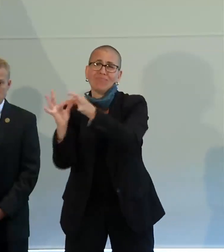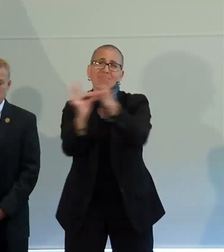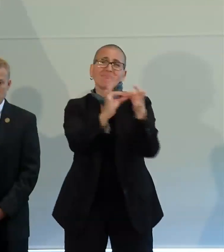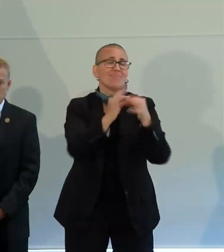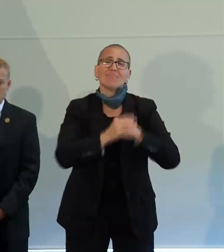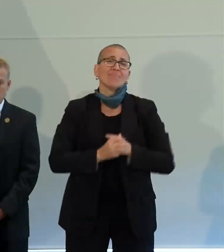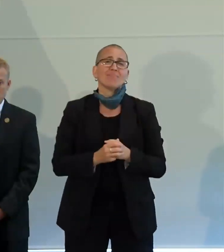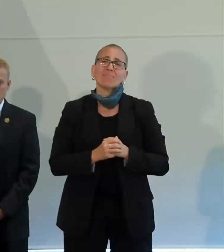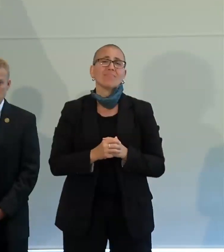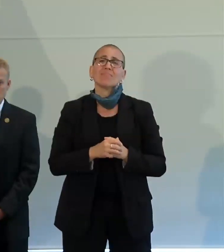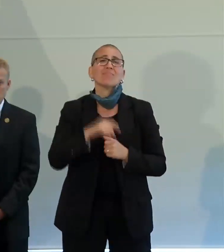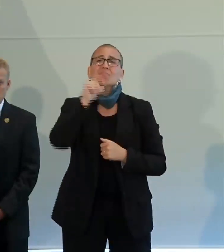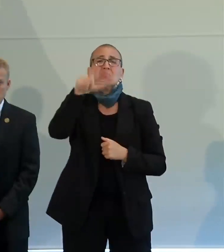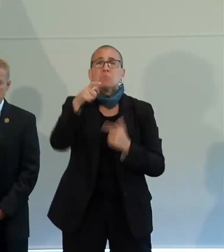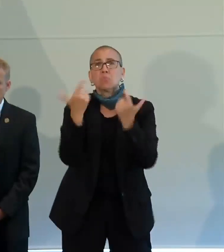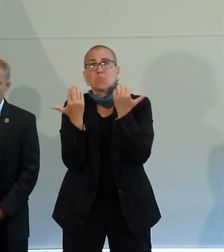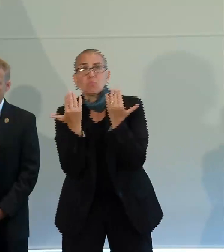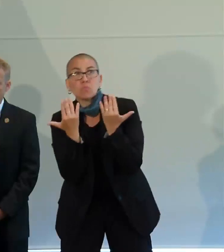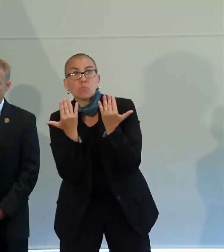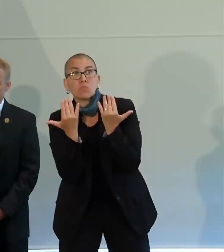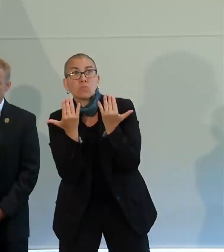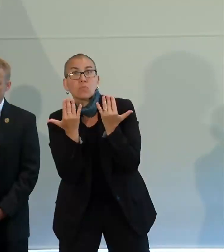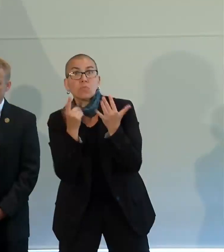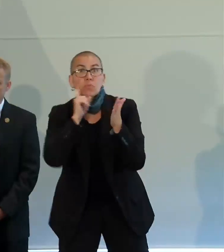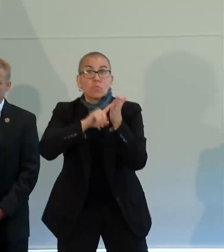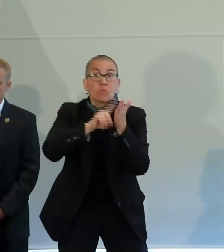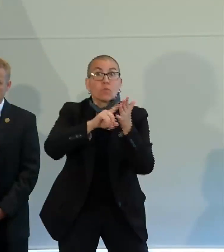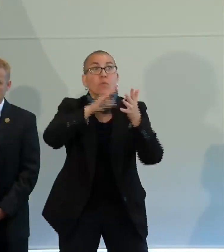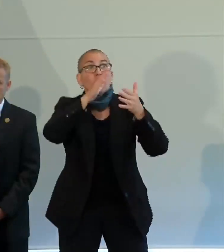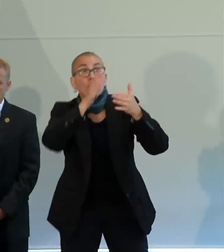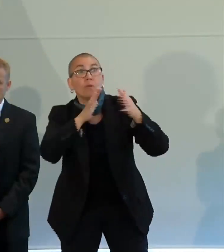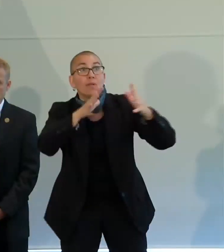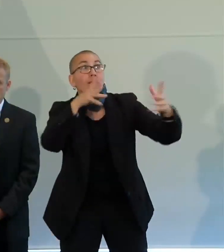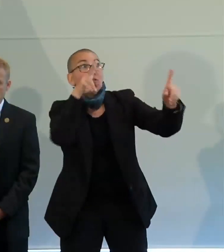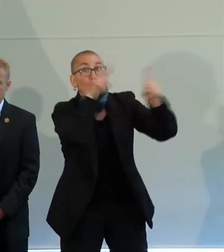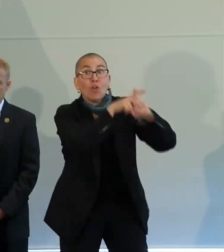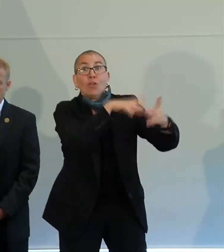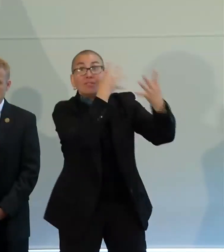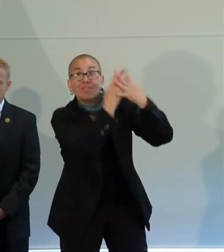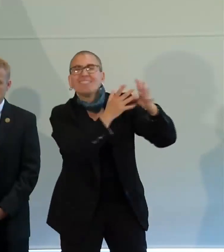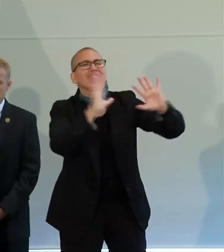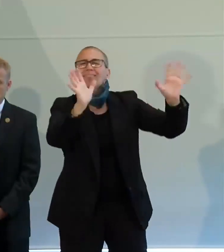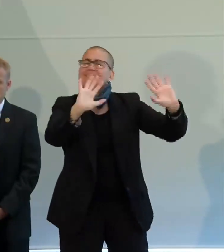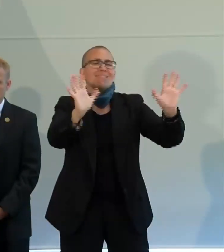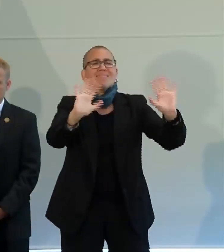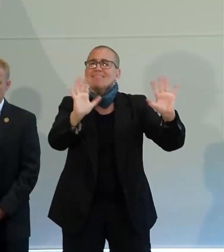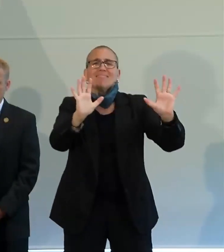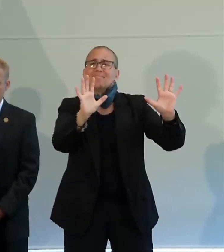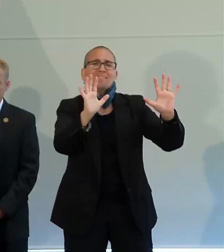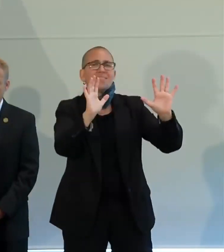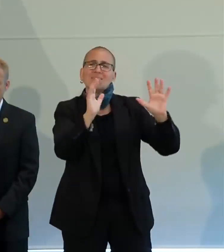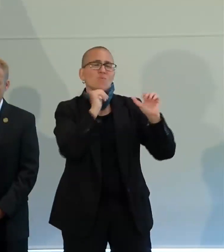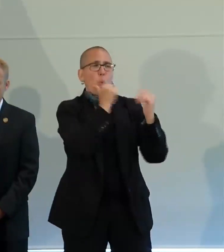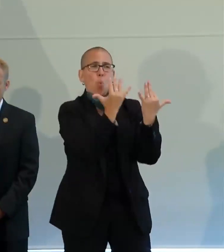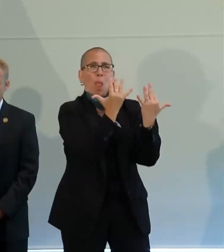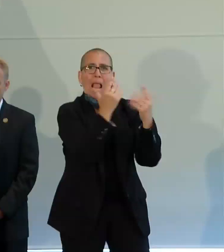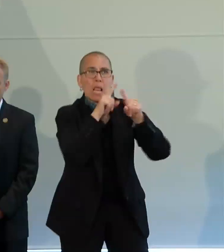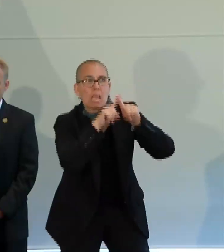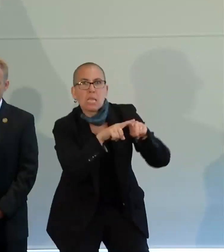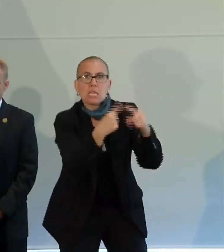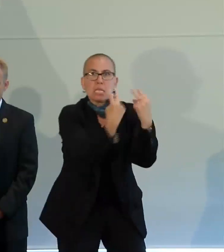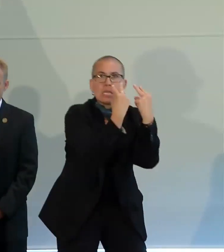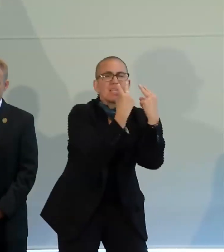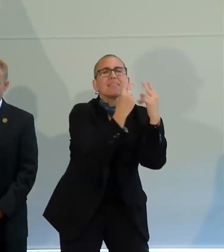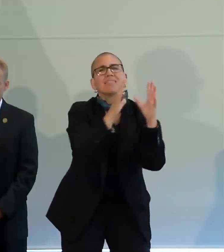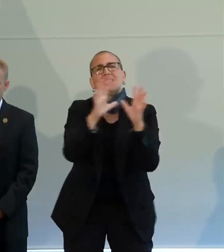and investigation of this case to start that work. We need citizens, neighbors, leaders